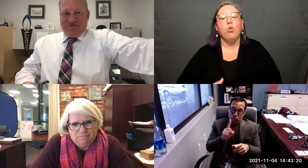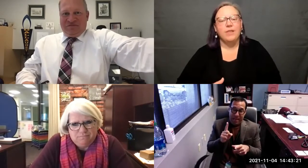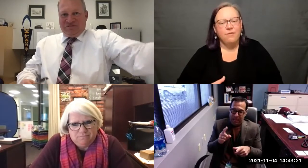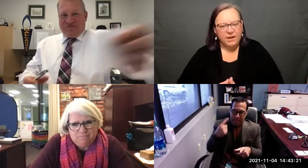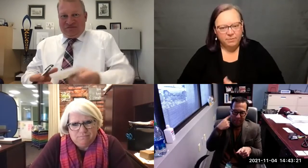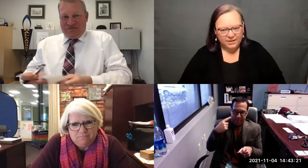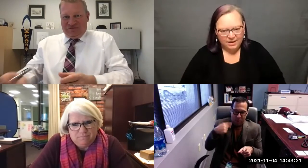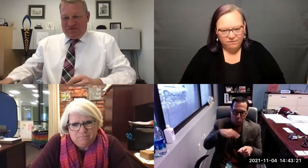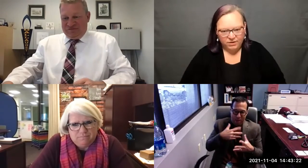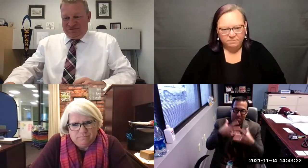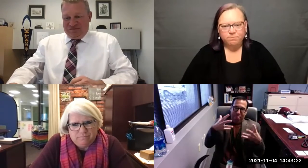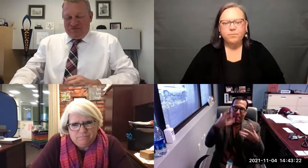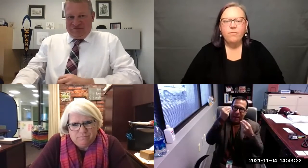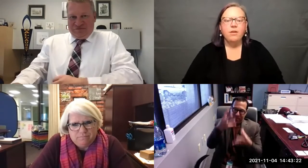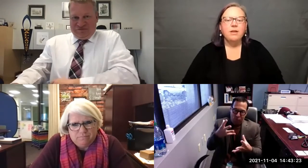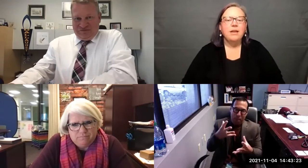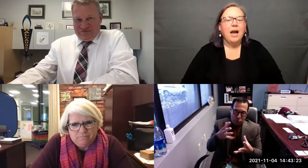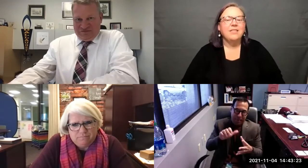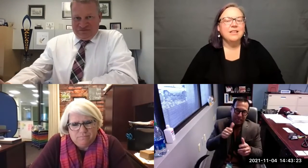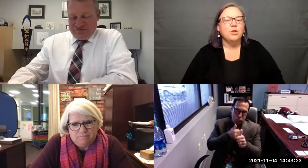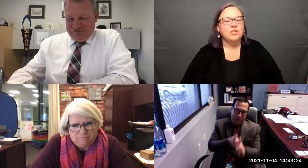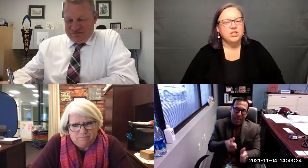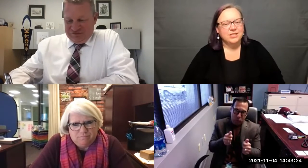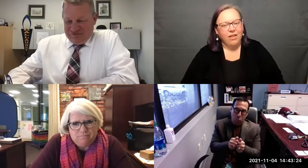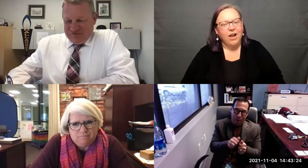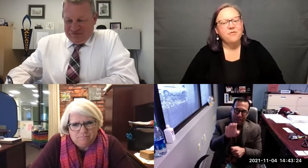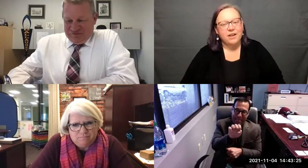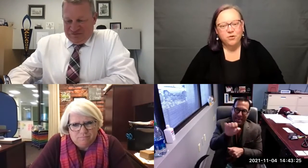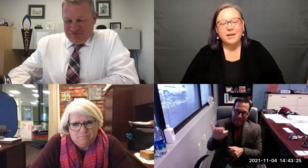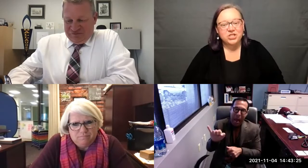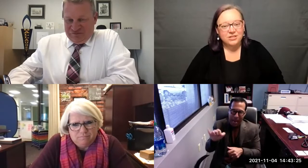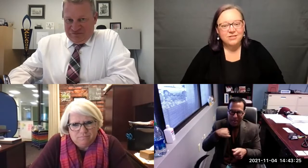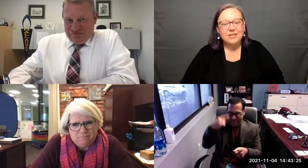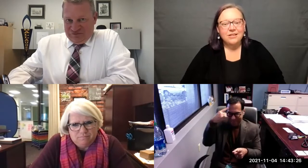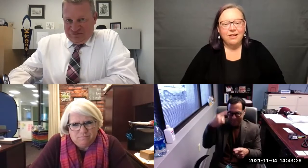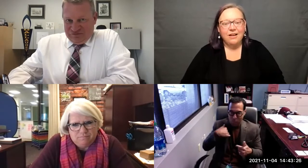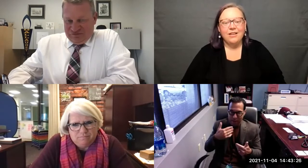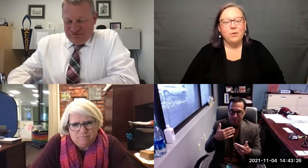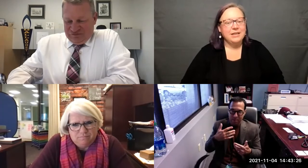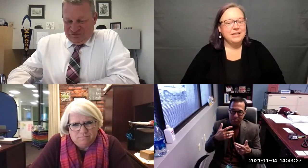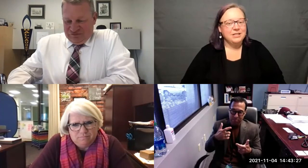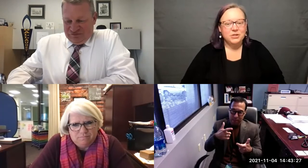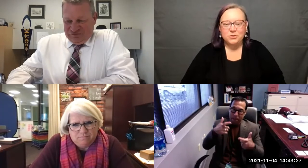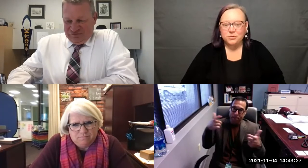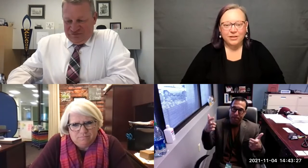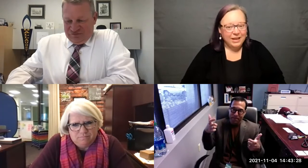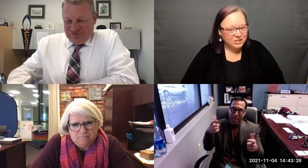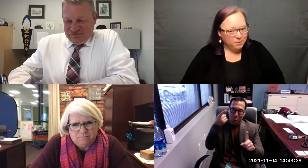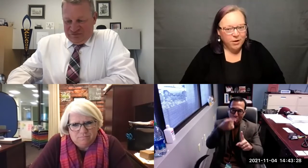that family and that infant? I think there was just a lot of information that we need to really catch up on